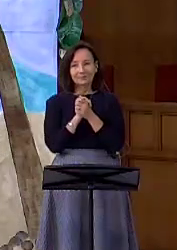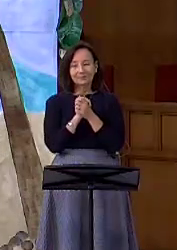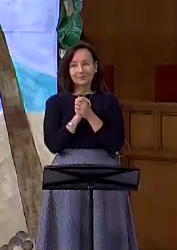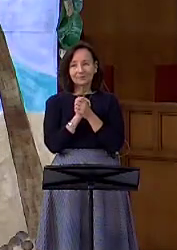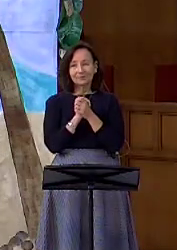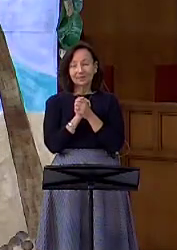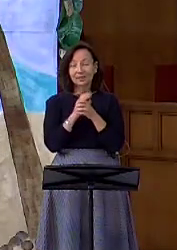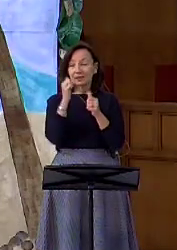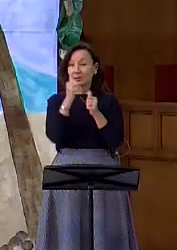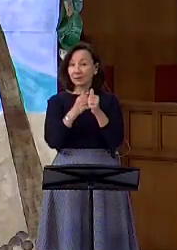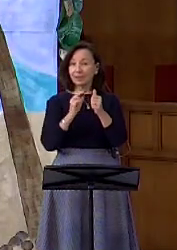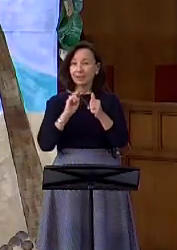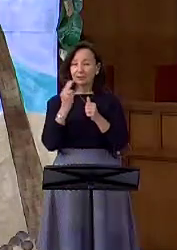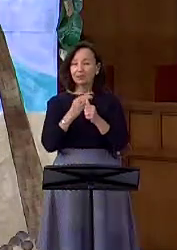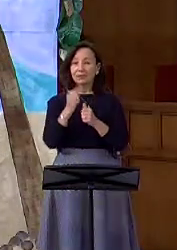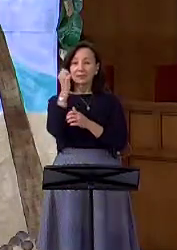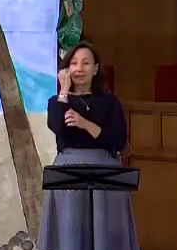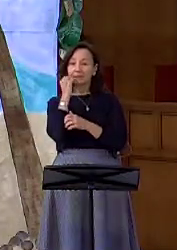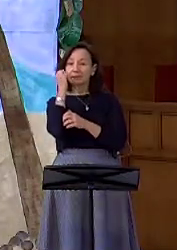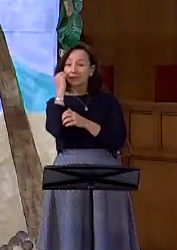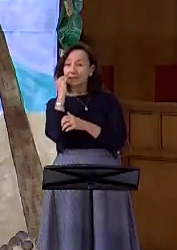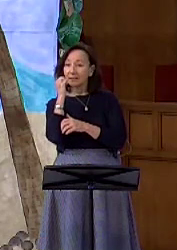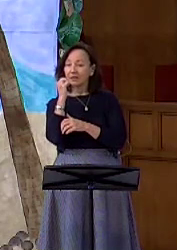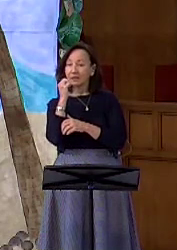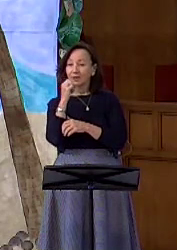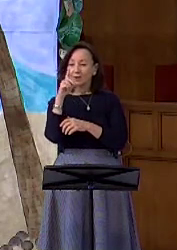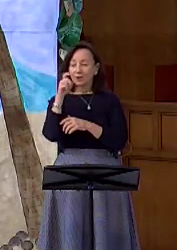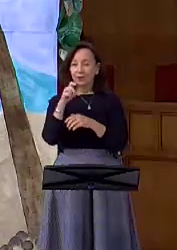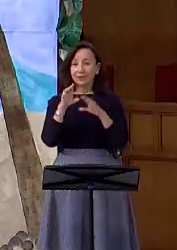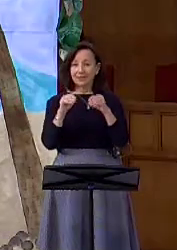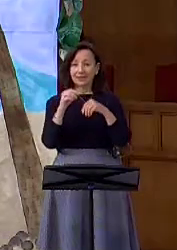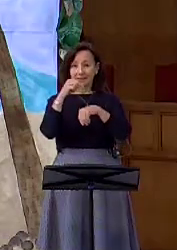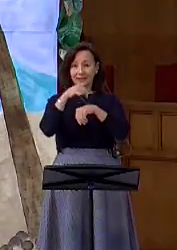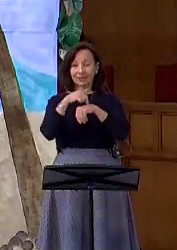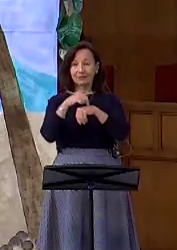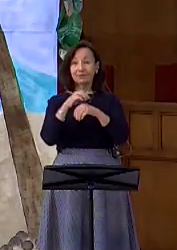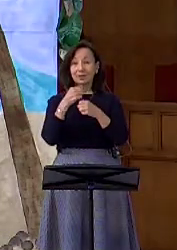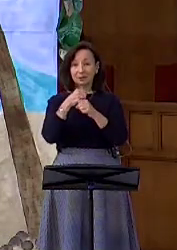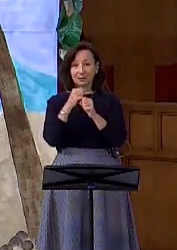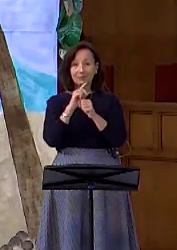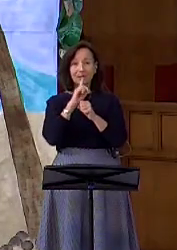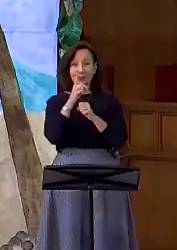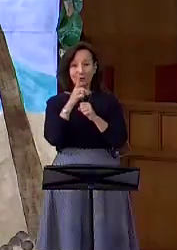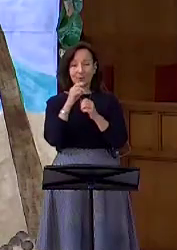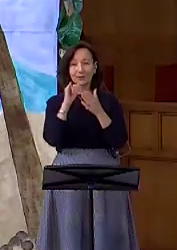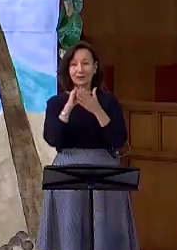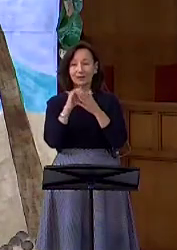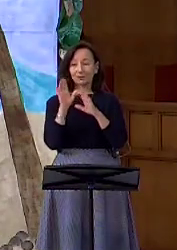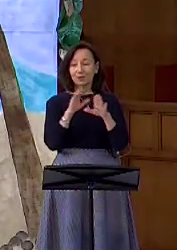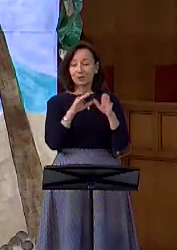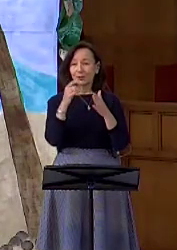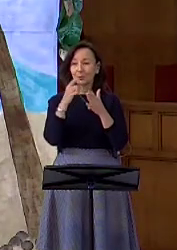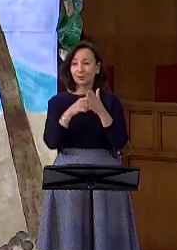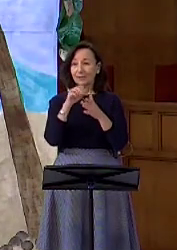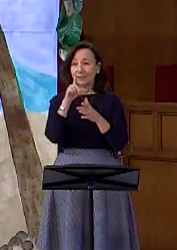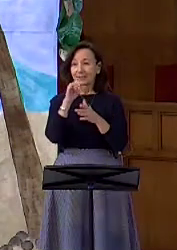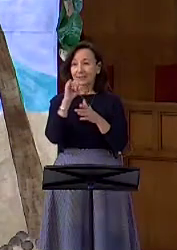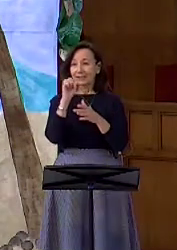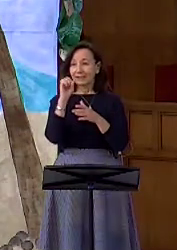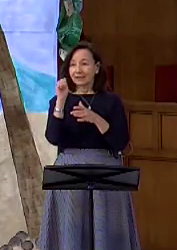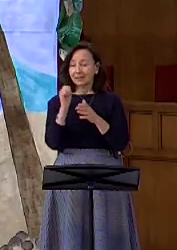So each of us, every day, should take time to make sure that we do just what Lisa has asked